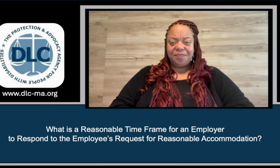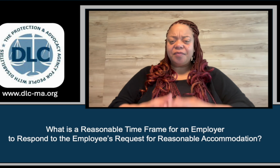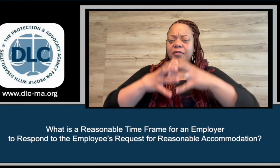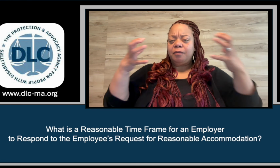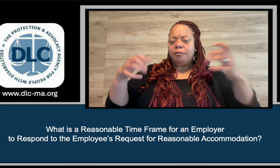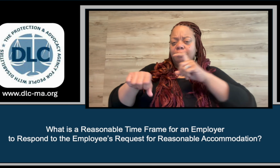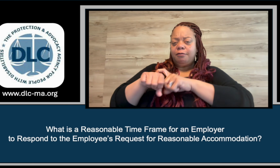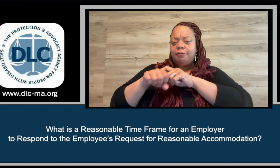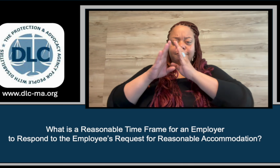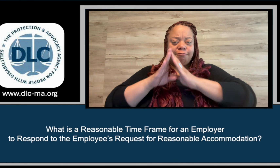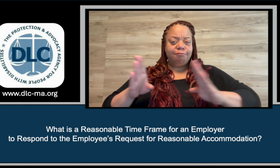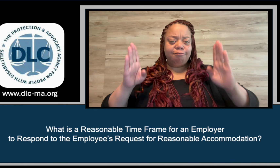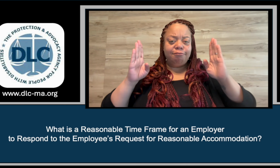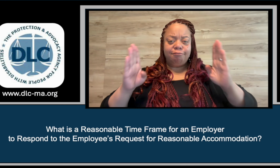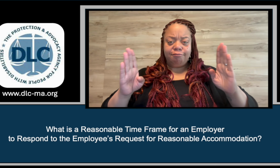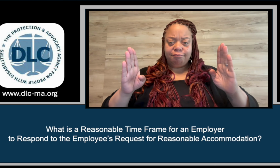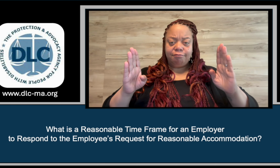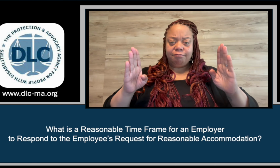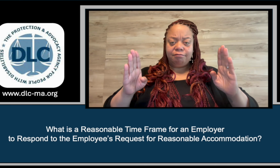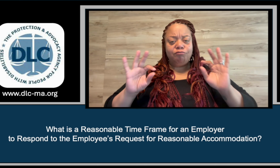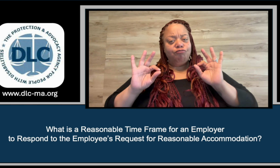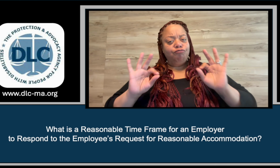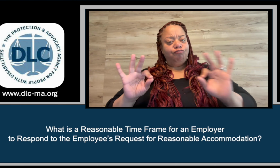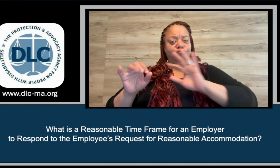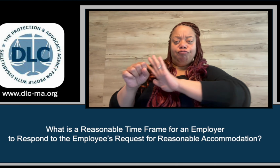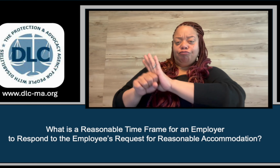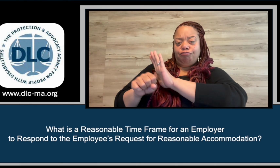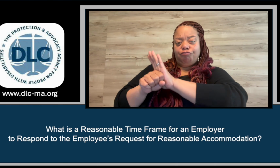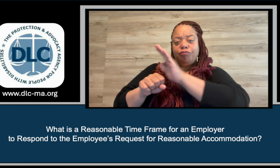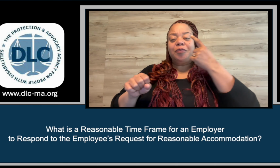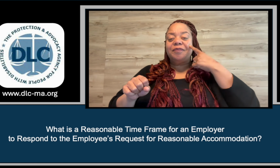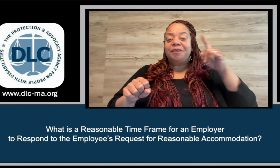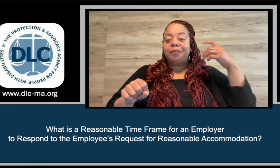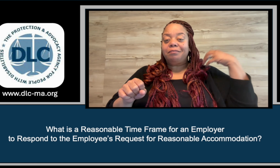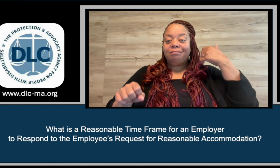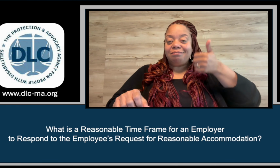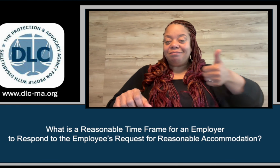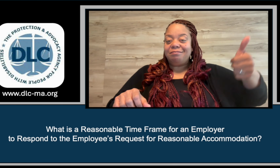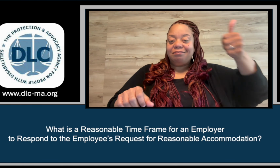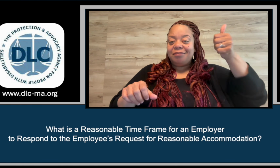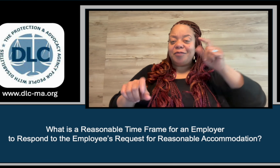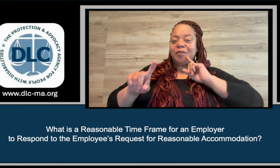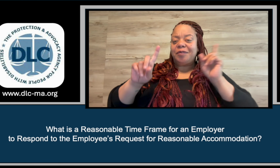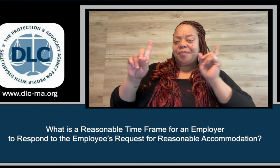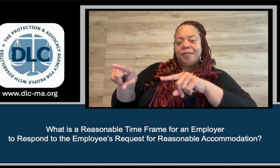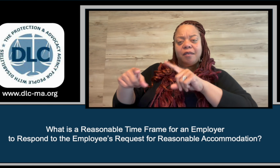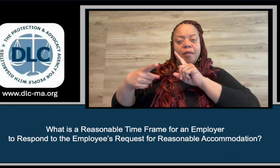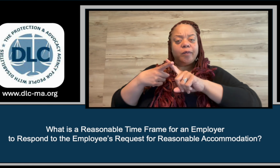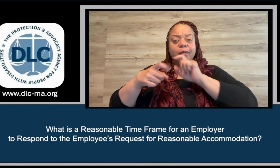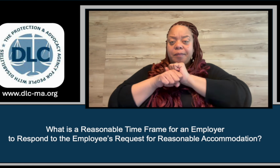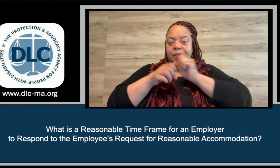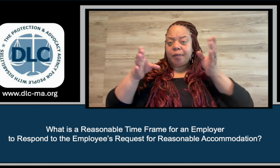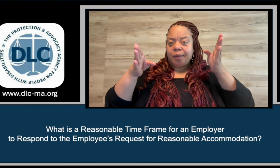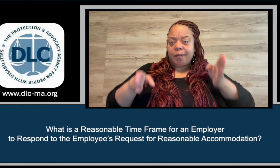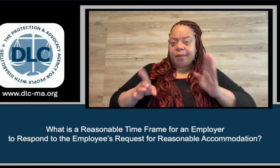What is a reasonable time frame for an employer to respond to the employee's request for reasonable accommodation?